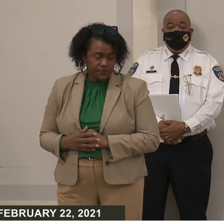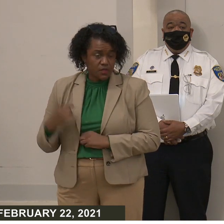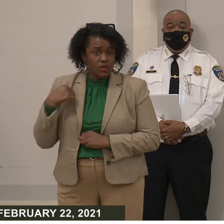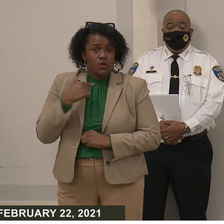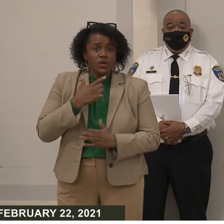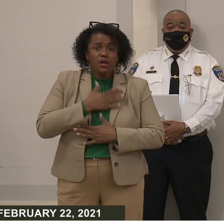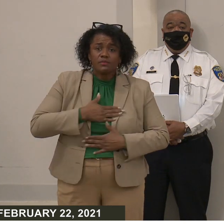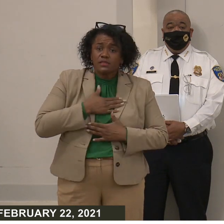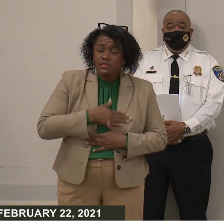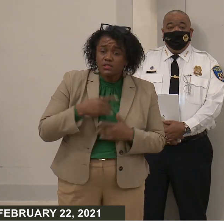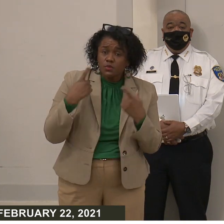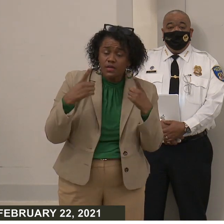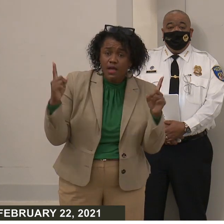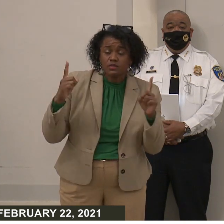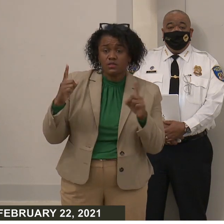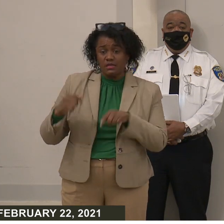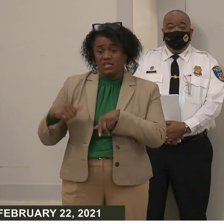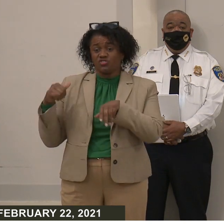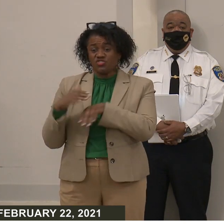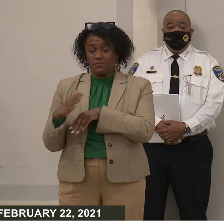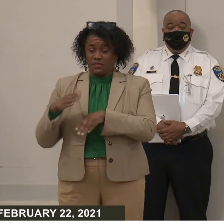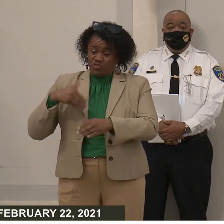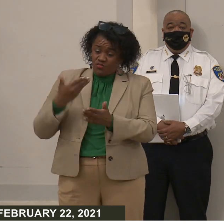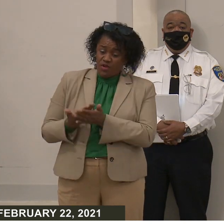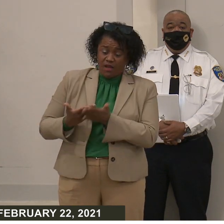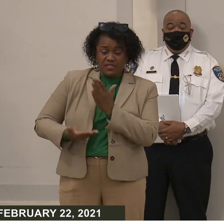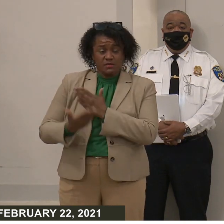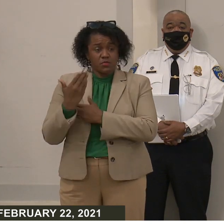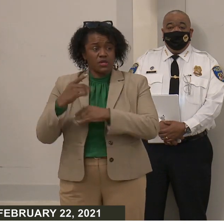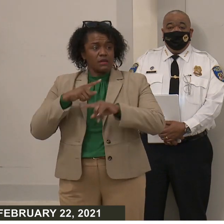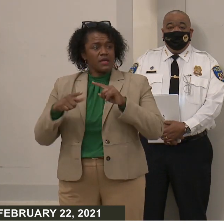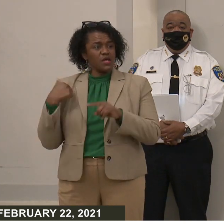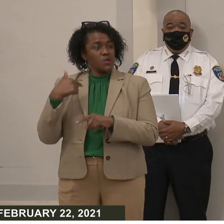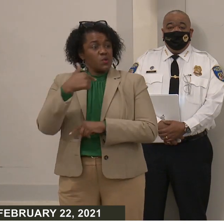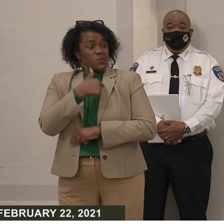are pleased to announce that a shipment came this morning. However, we have been